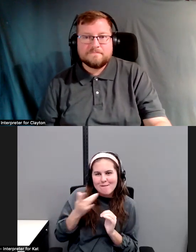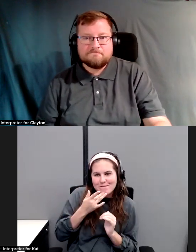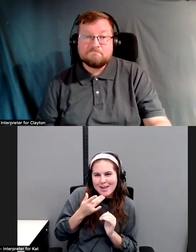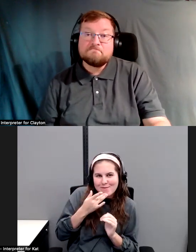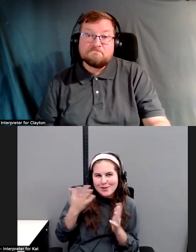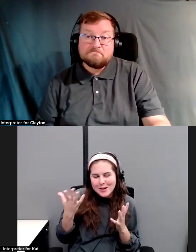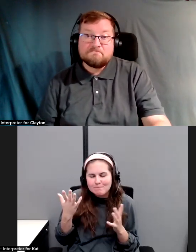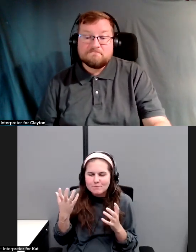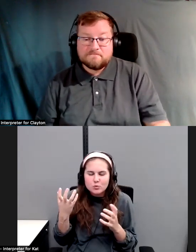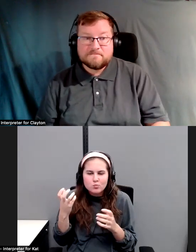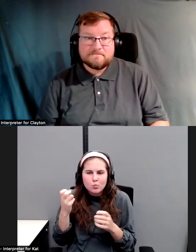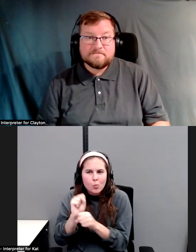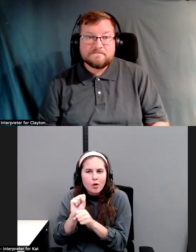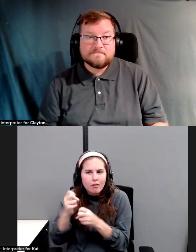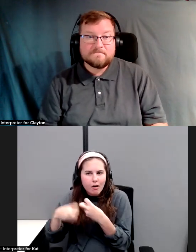have